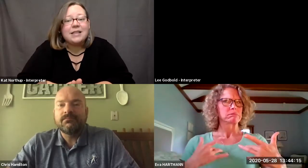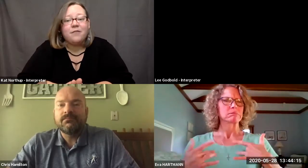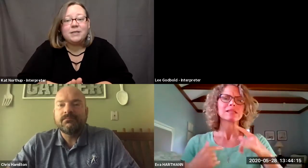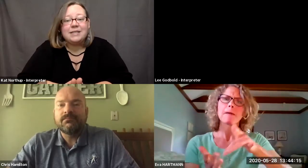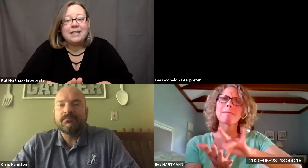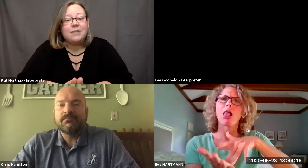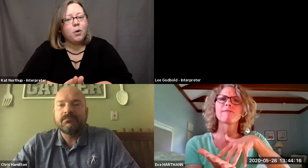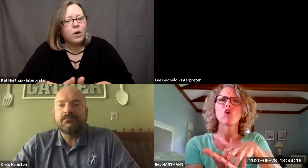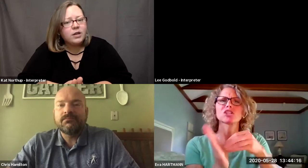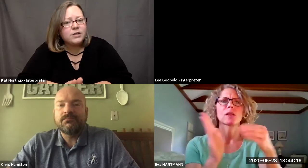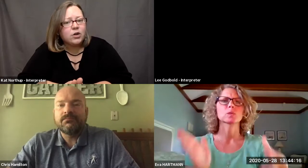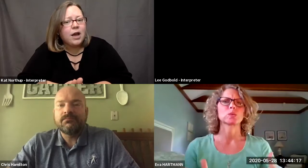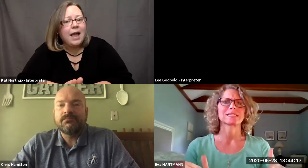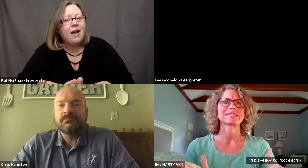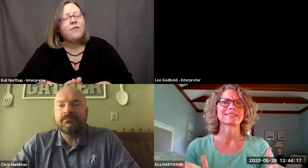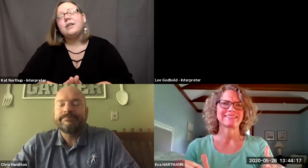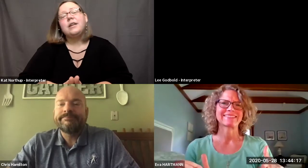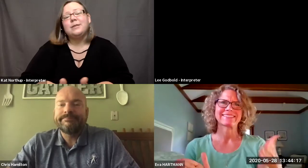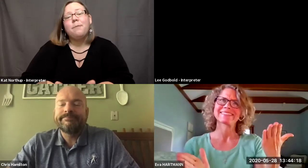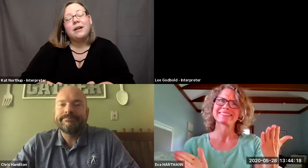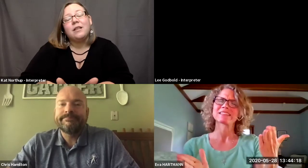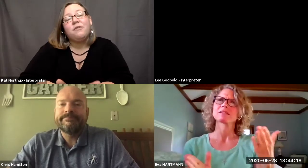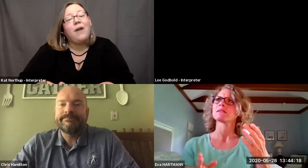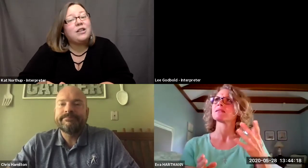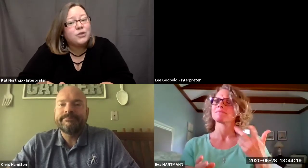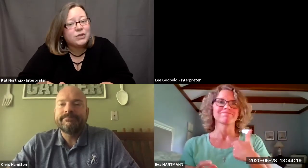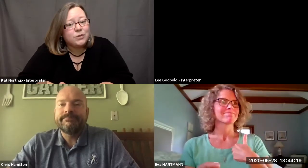have been stated, but one concern I have is medically fragile students.